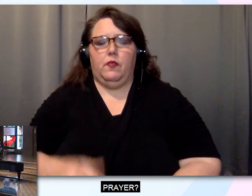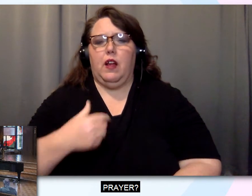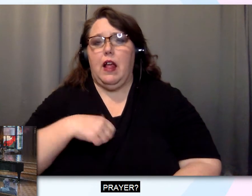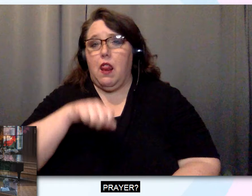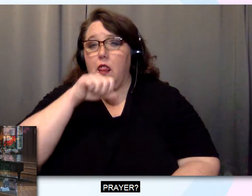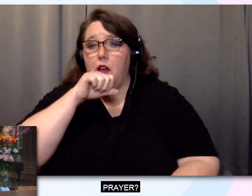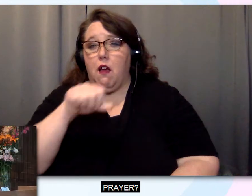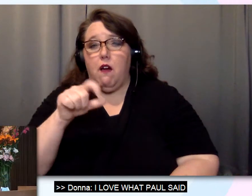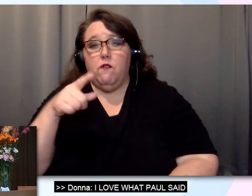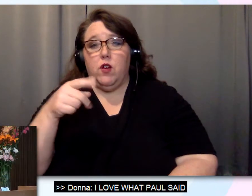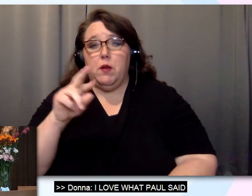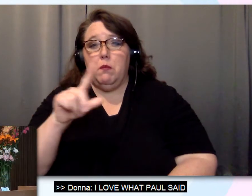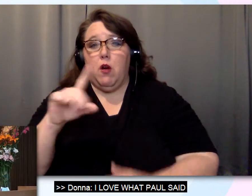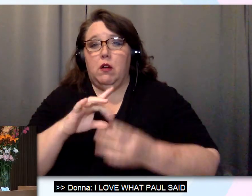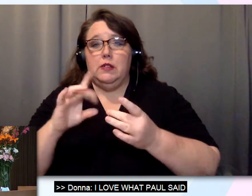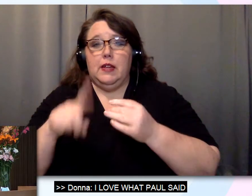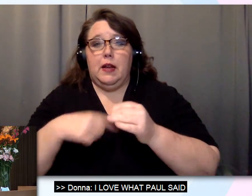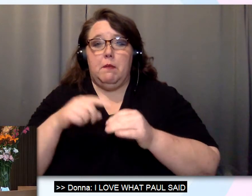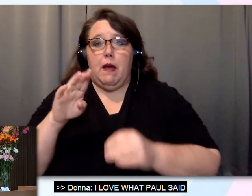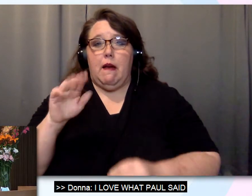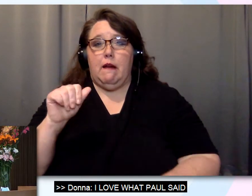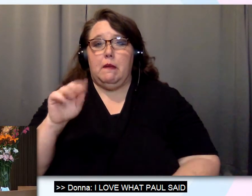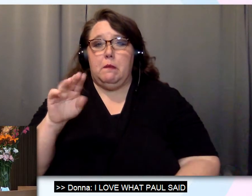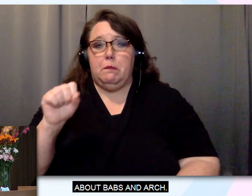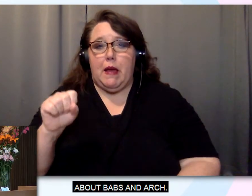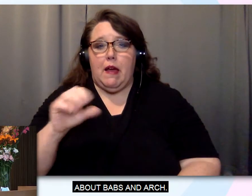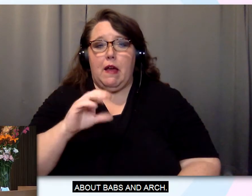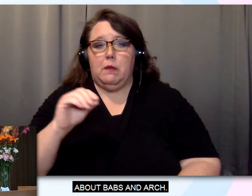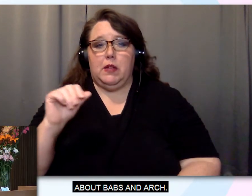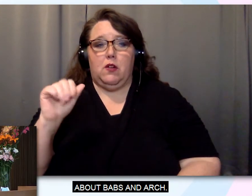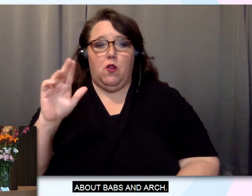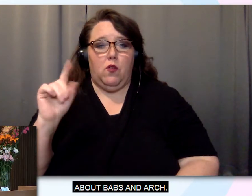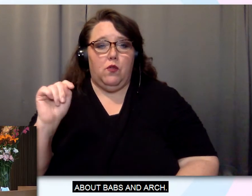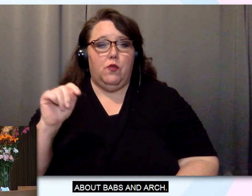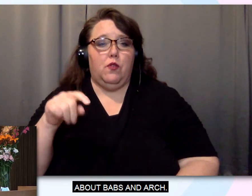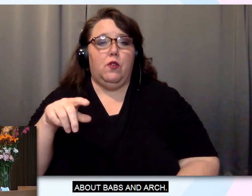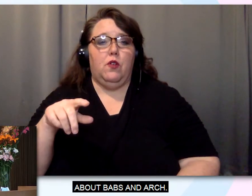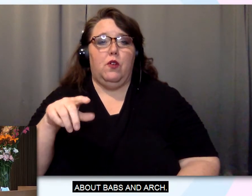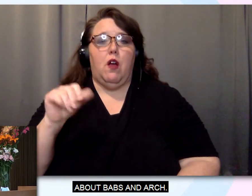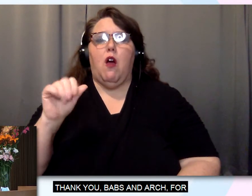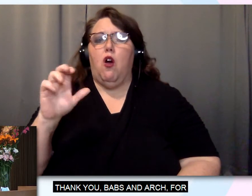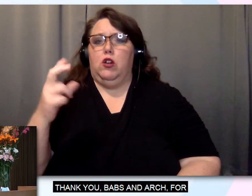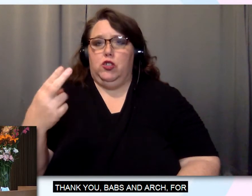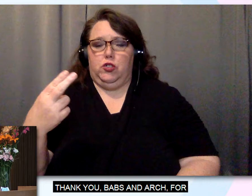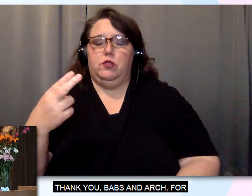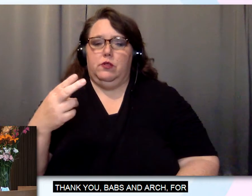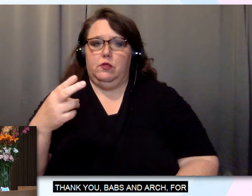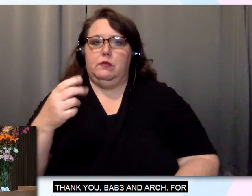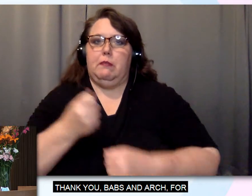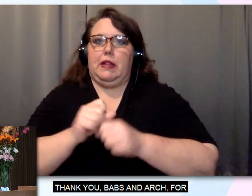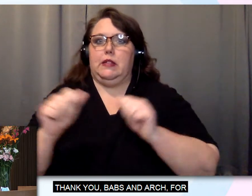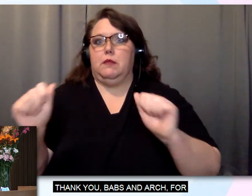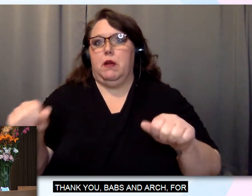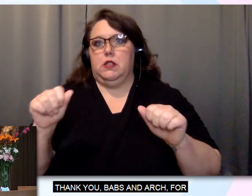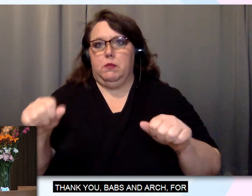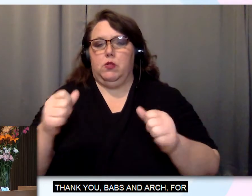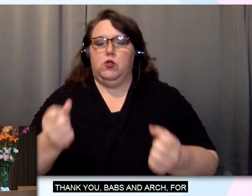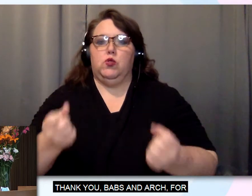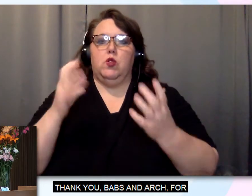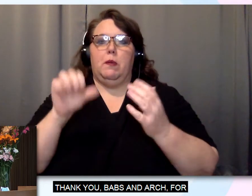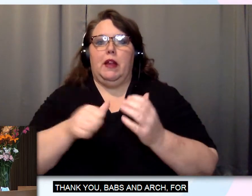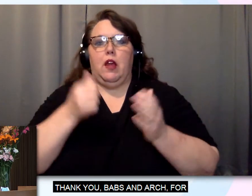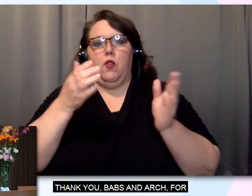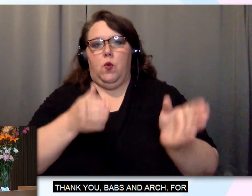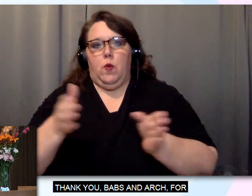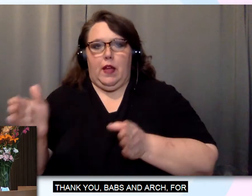I love what Paul said about Babs and Arch, and Thank you, Babs and Arch, for making this possible